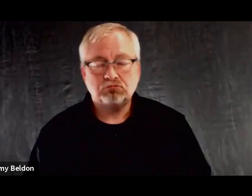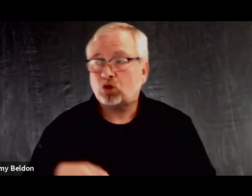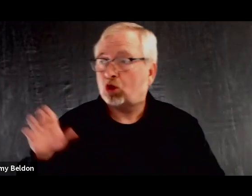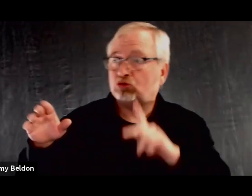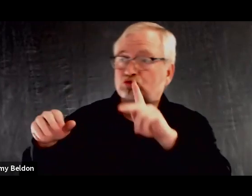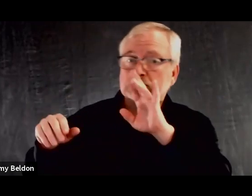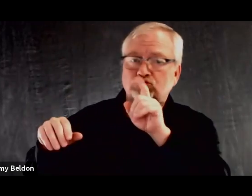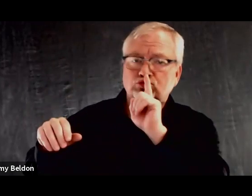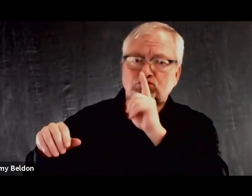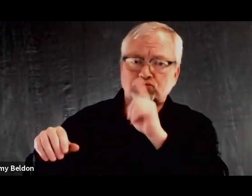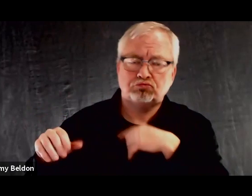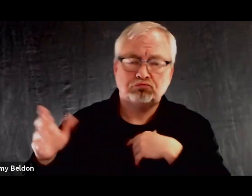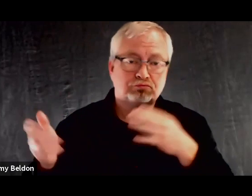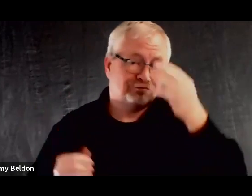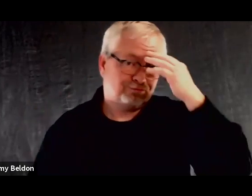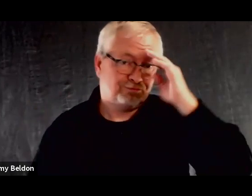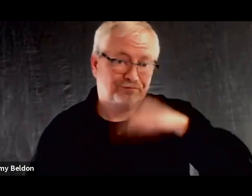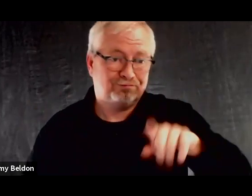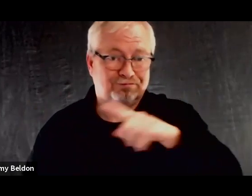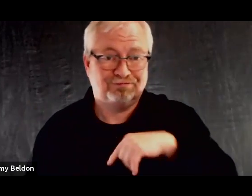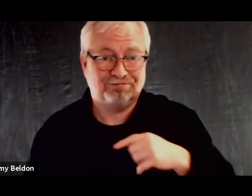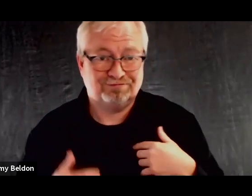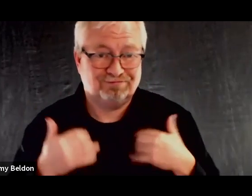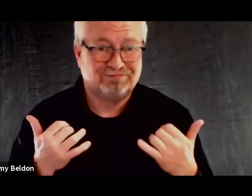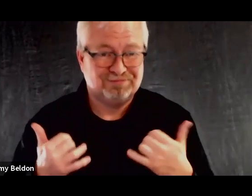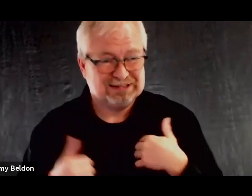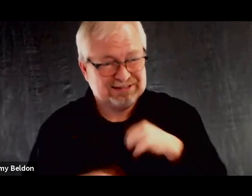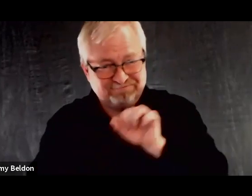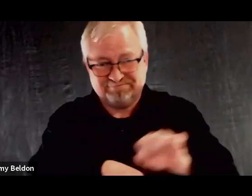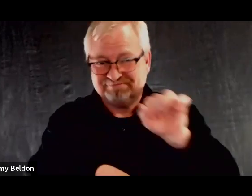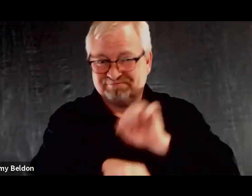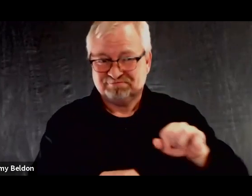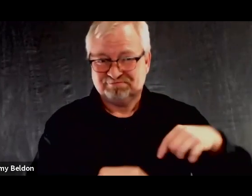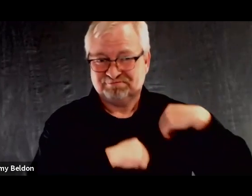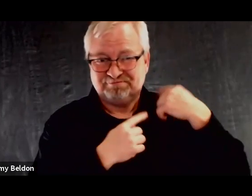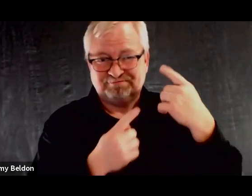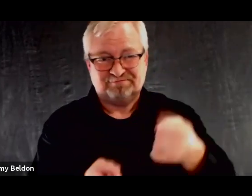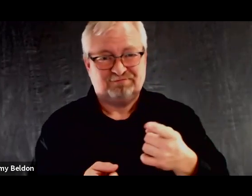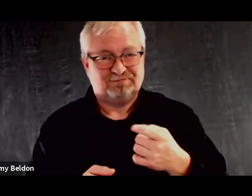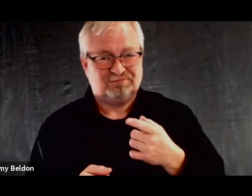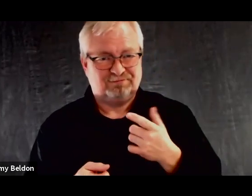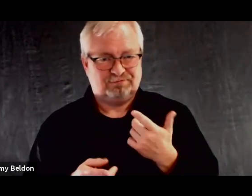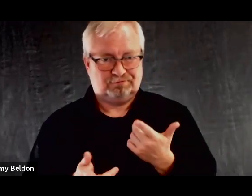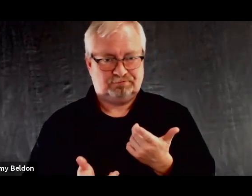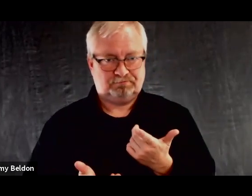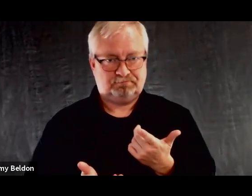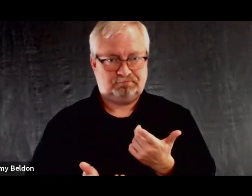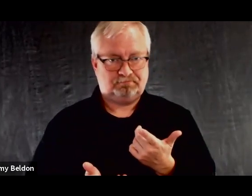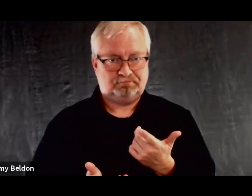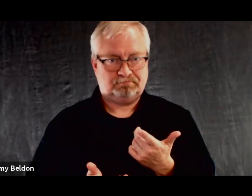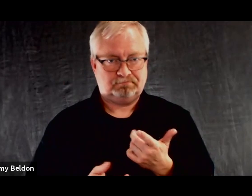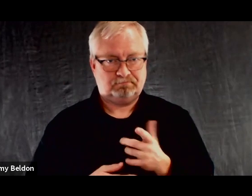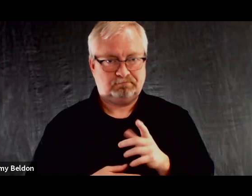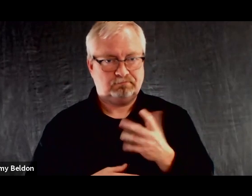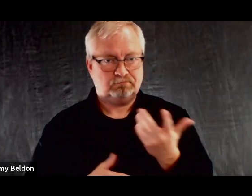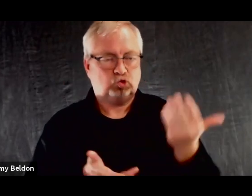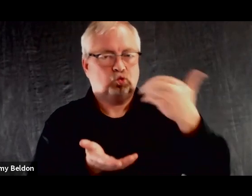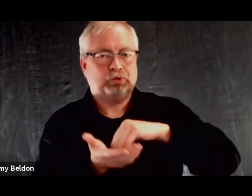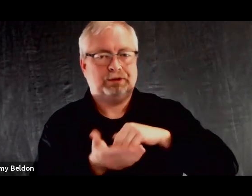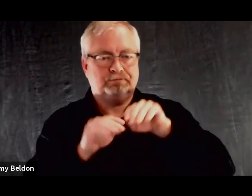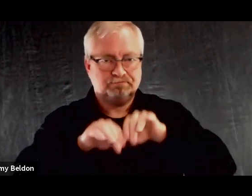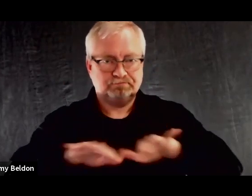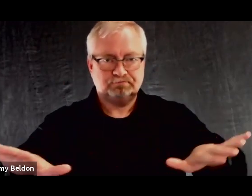we have worked to pre-deploy swabs, if you will. So we've acknowledged that swabs are